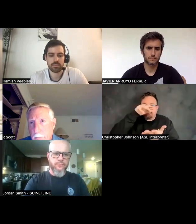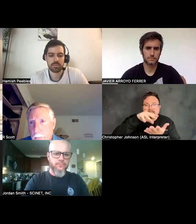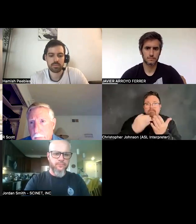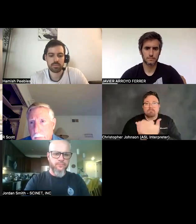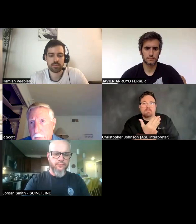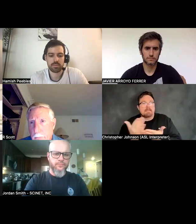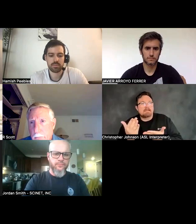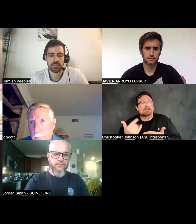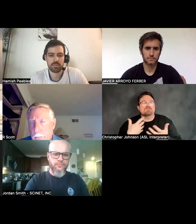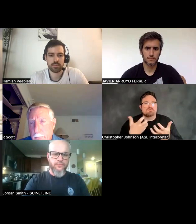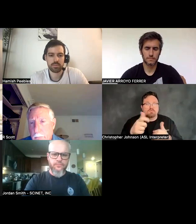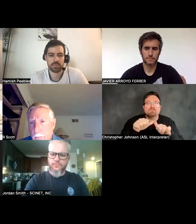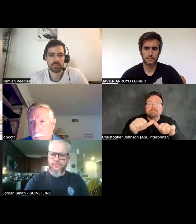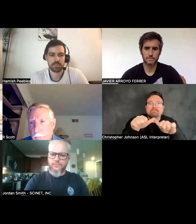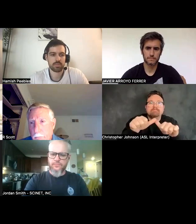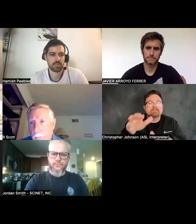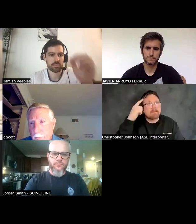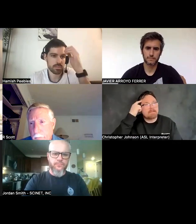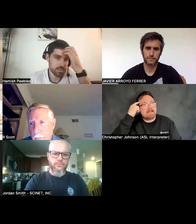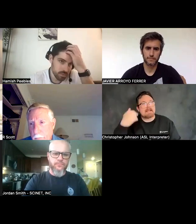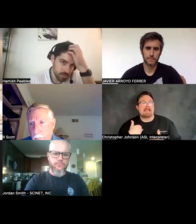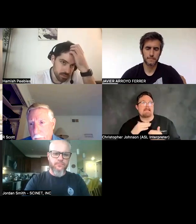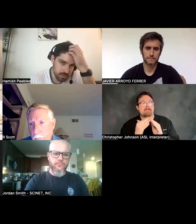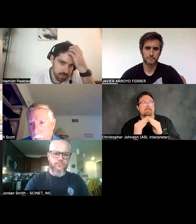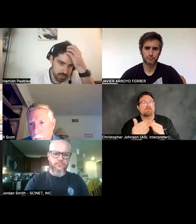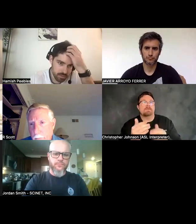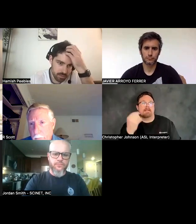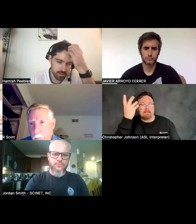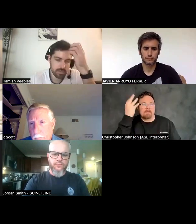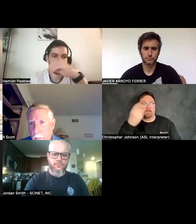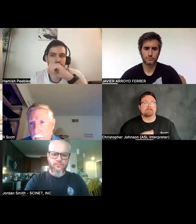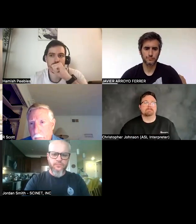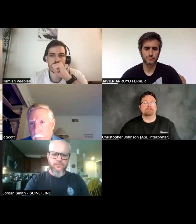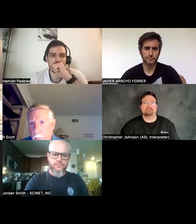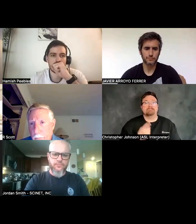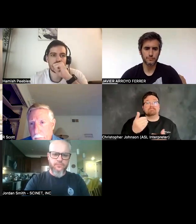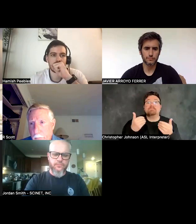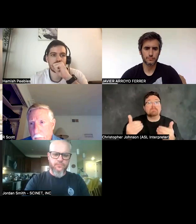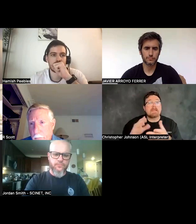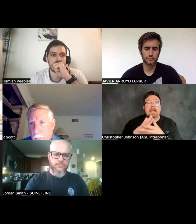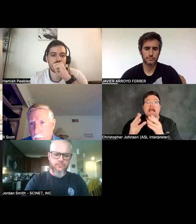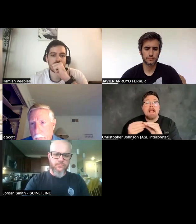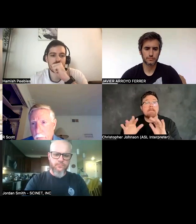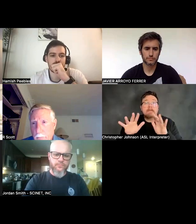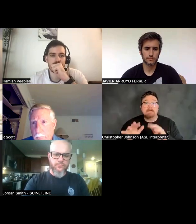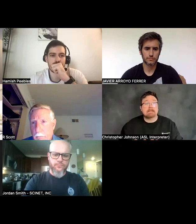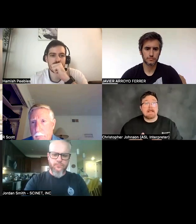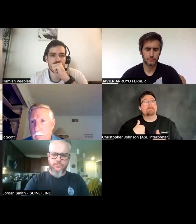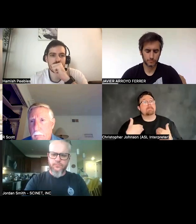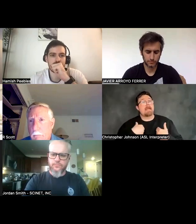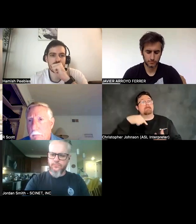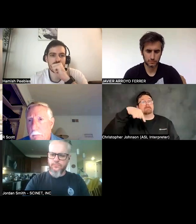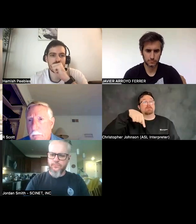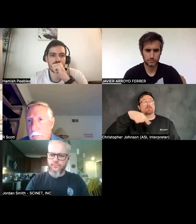have that mentality of community. And feel free to use the comment box. And I also have the Q&A